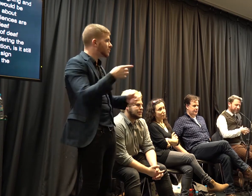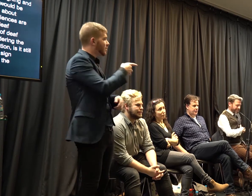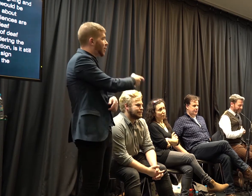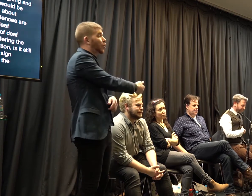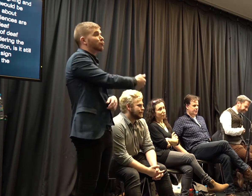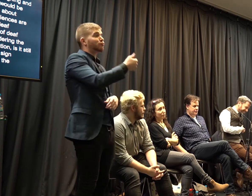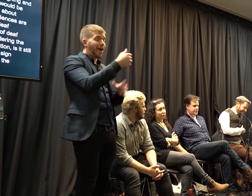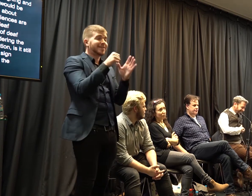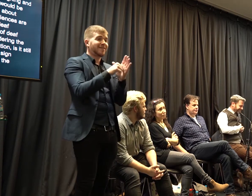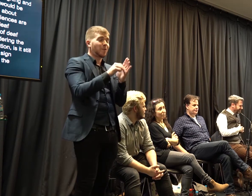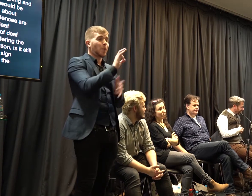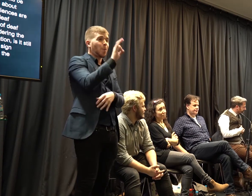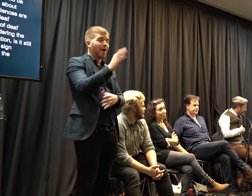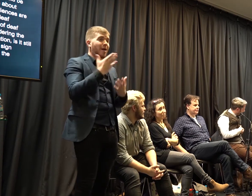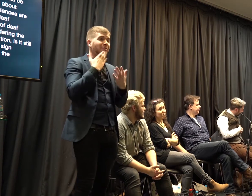question. Thanks,